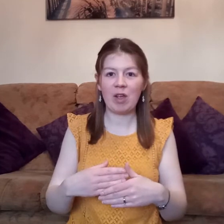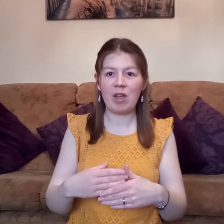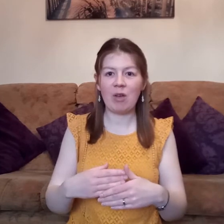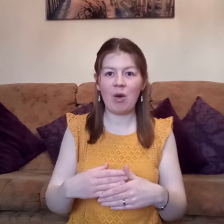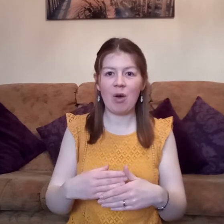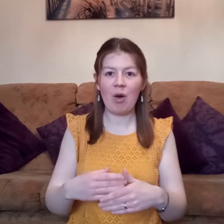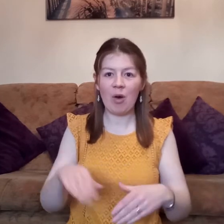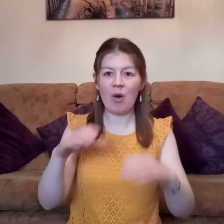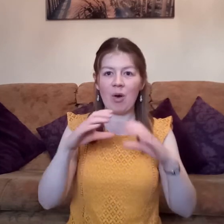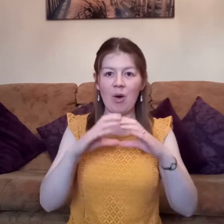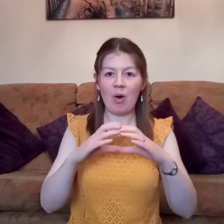Whoa,